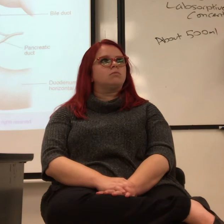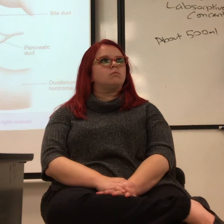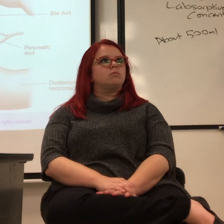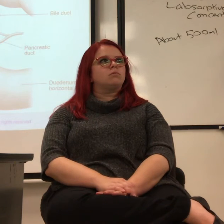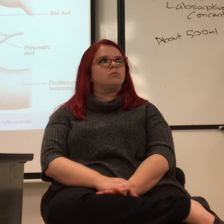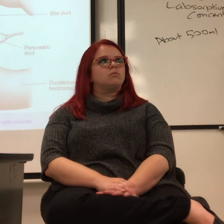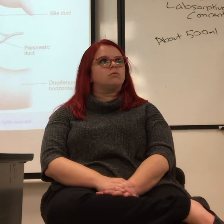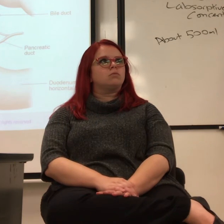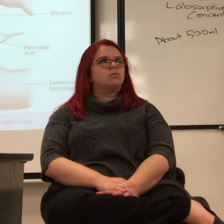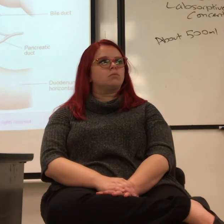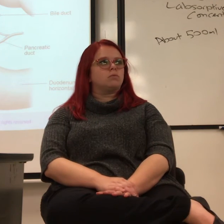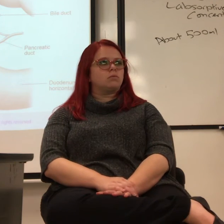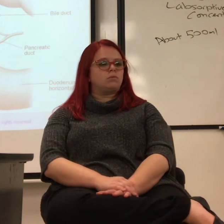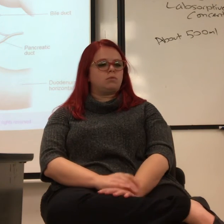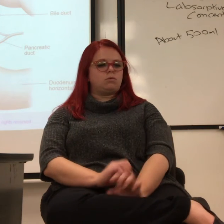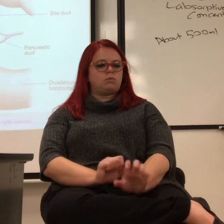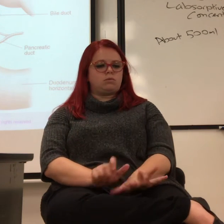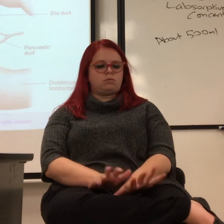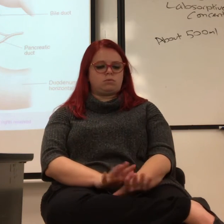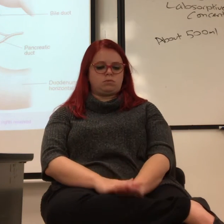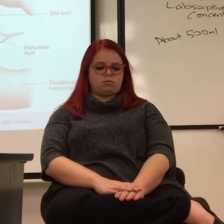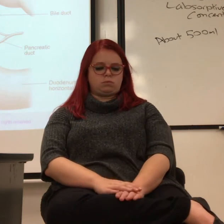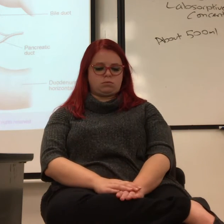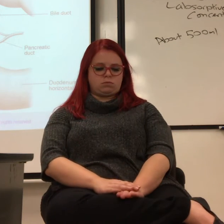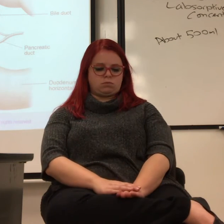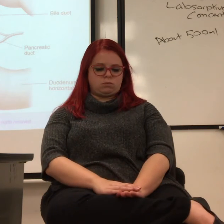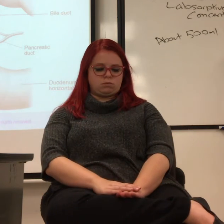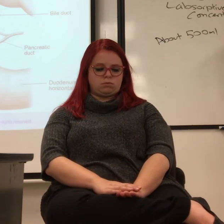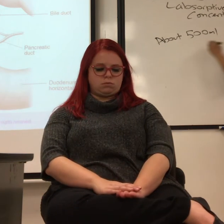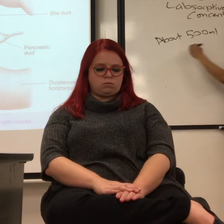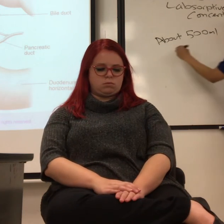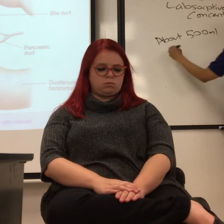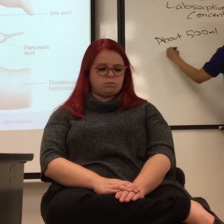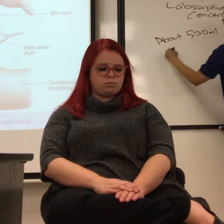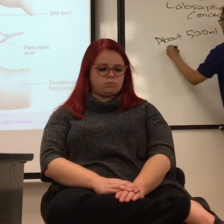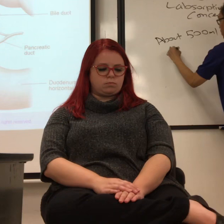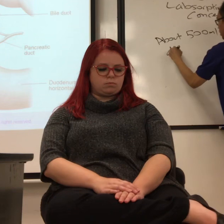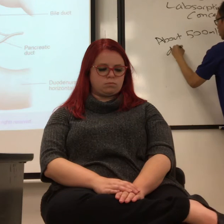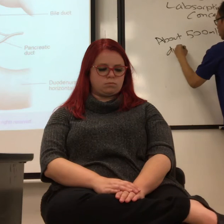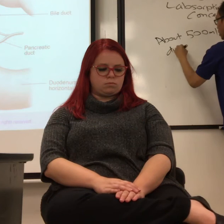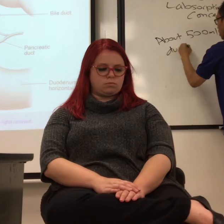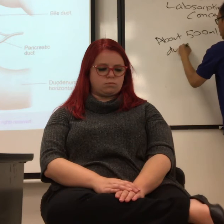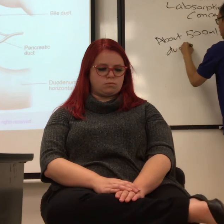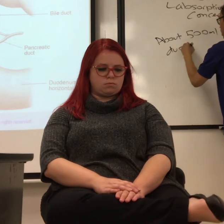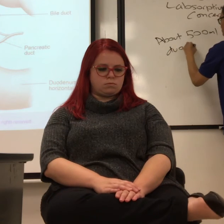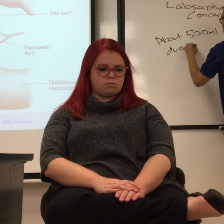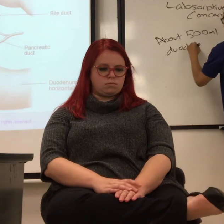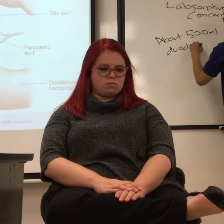bile reaches duodenum